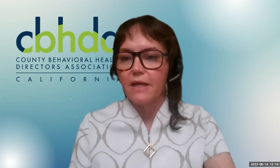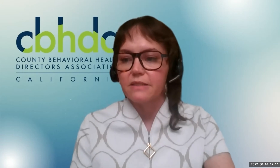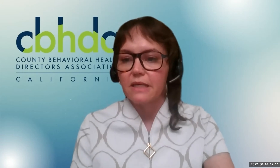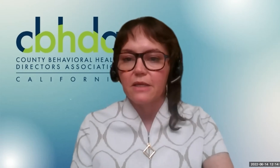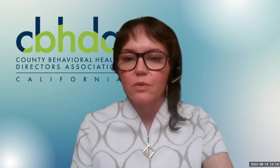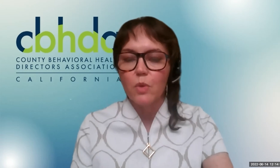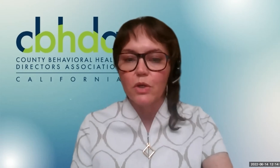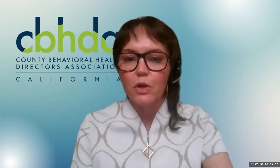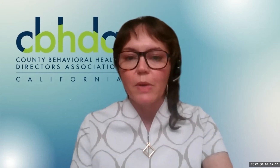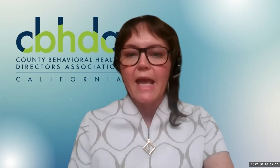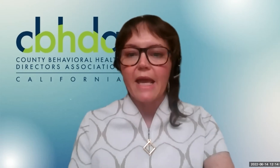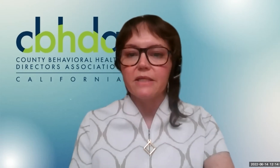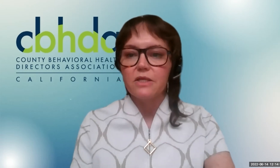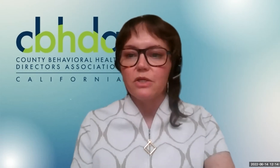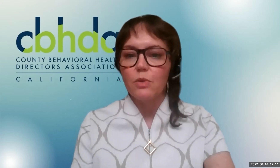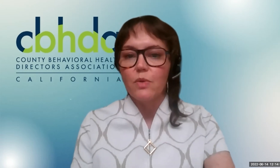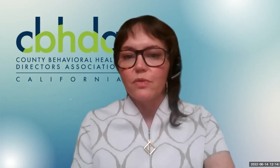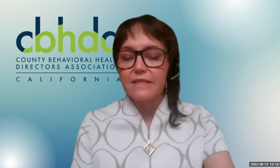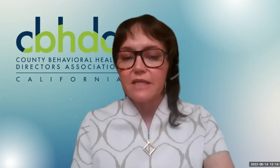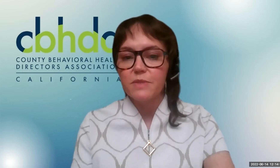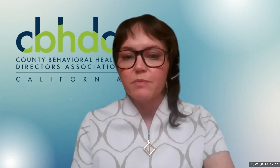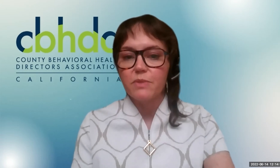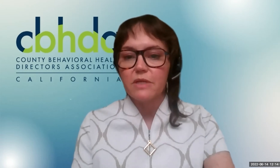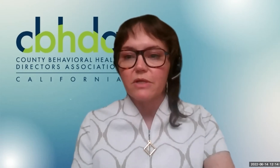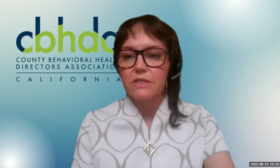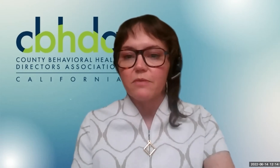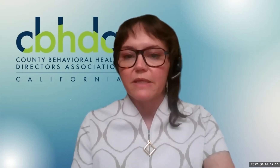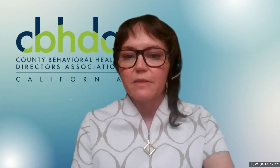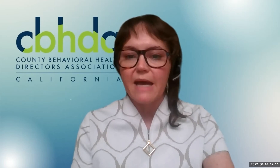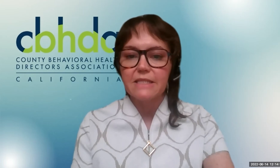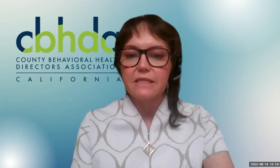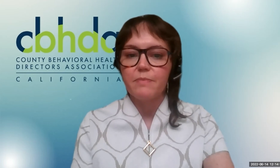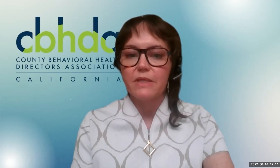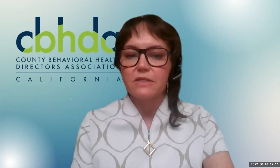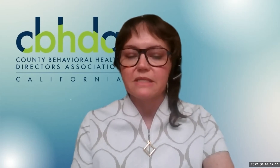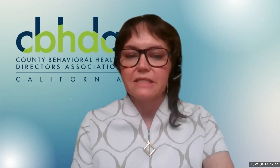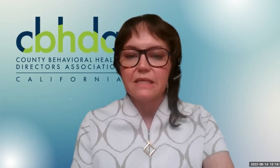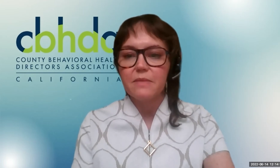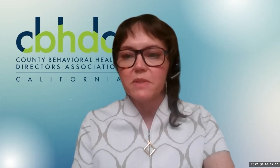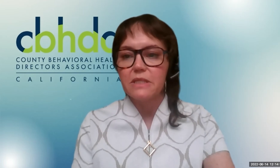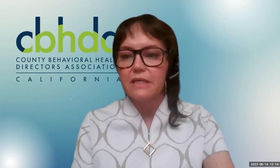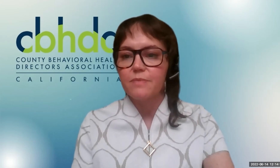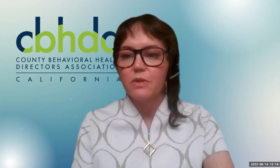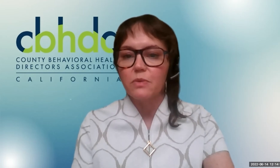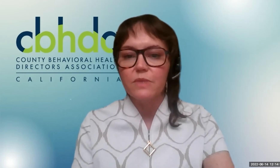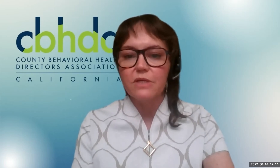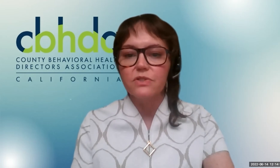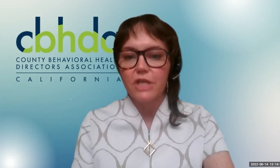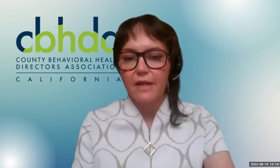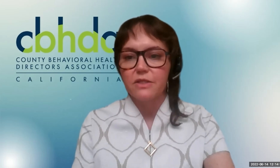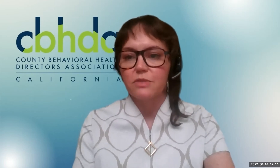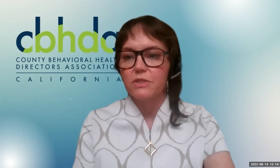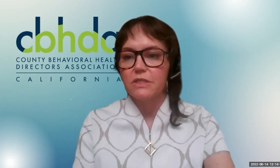about a decade or more ago. And, you know, that's helped to build out our statewide capacity, but sustainability has been a